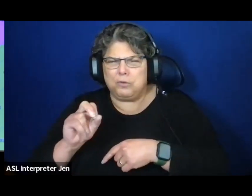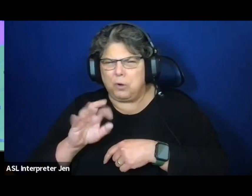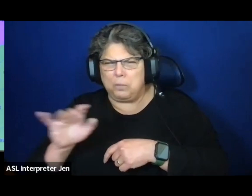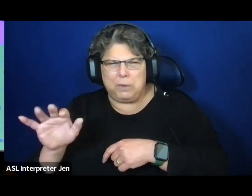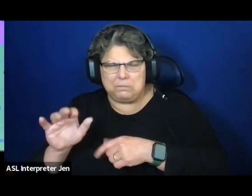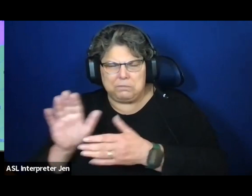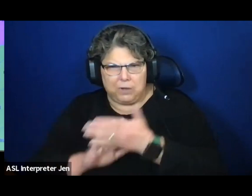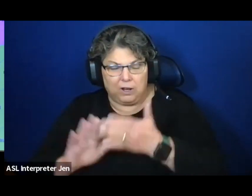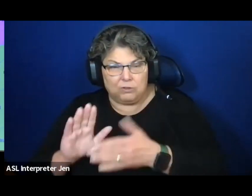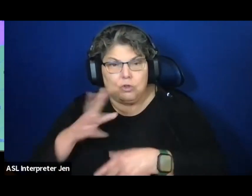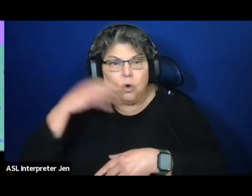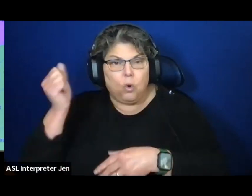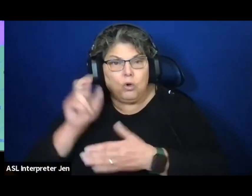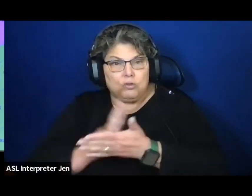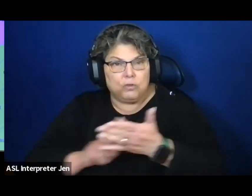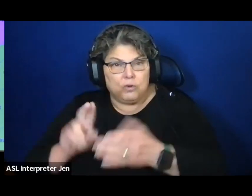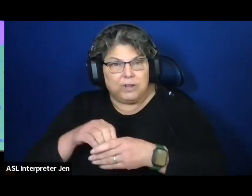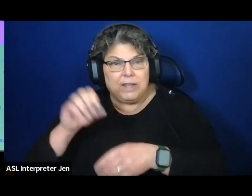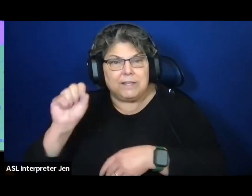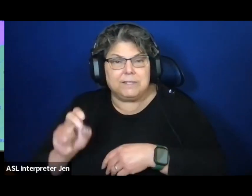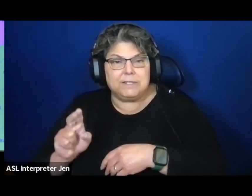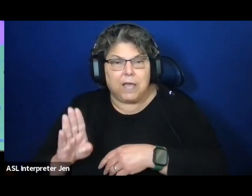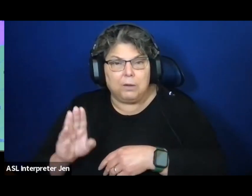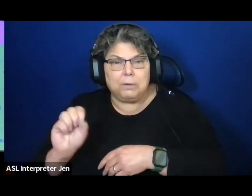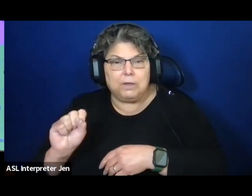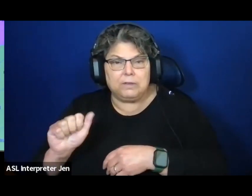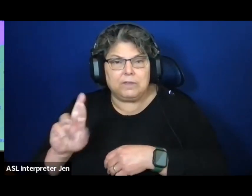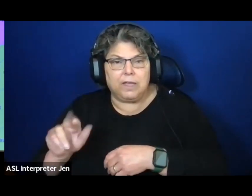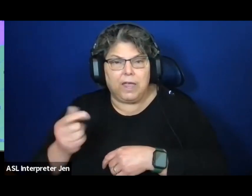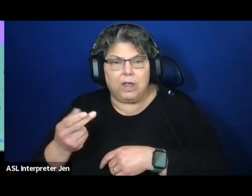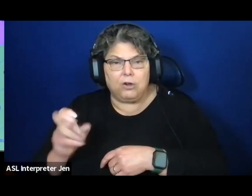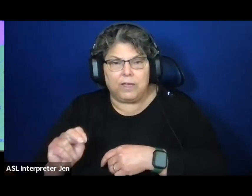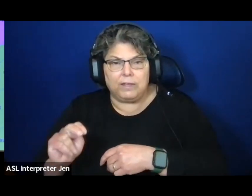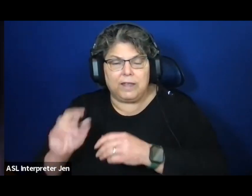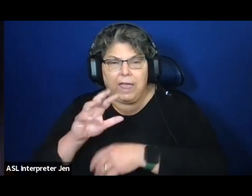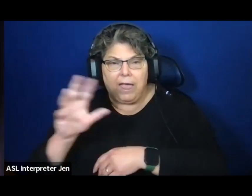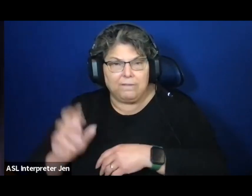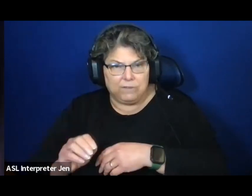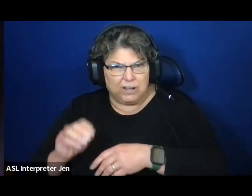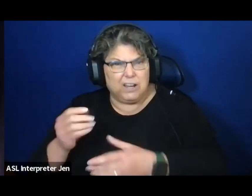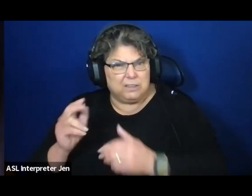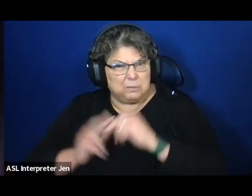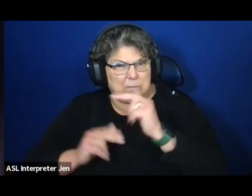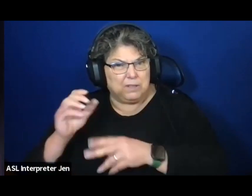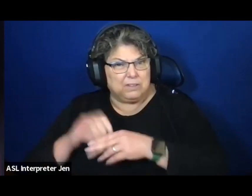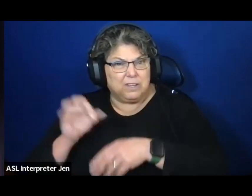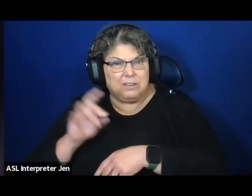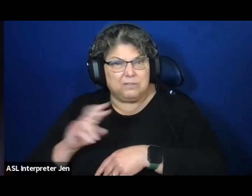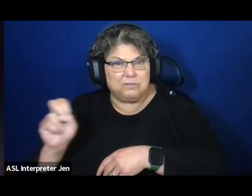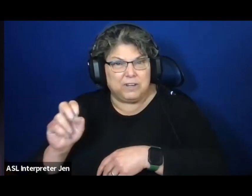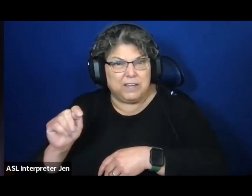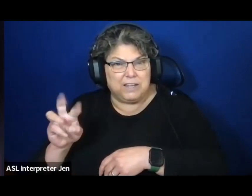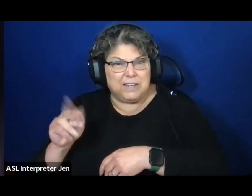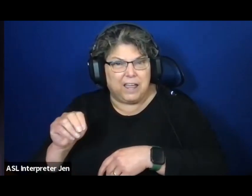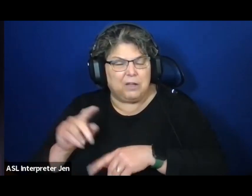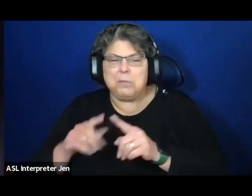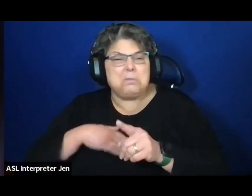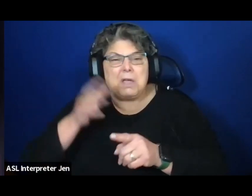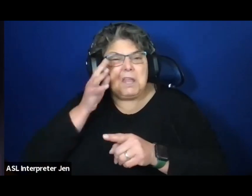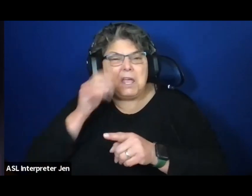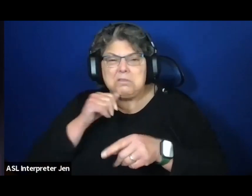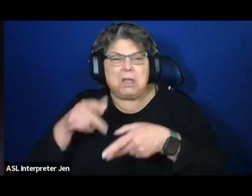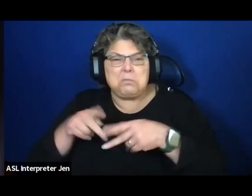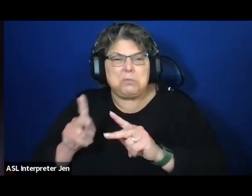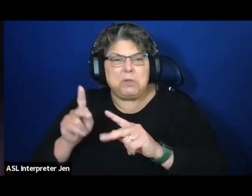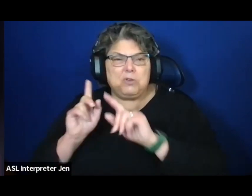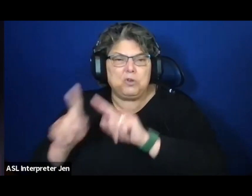the oldest university in sub-Saharan Africa, and it's built in Freetown, right? My dad was not allowed to go to college there.